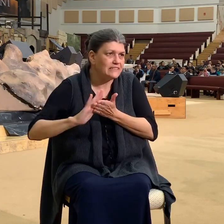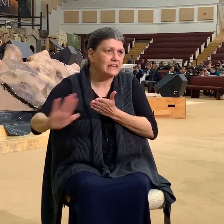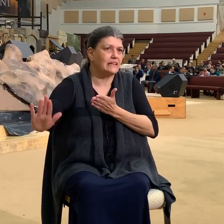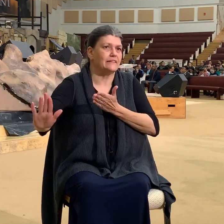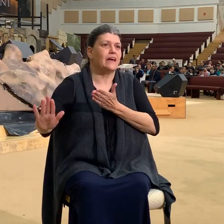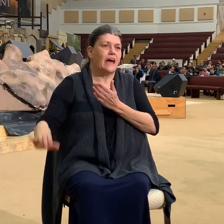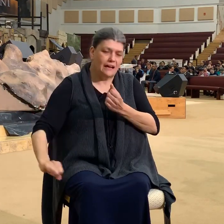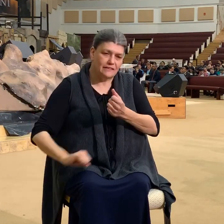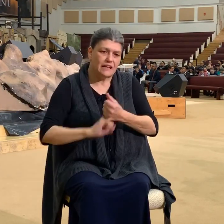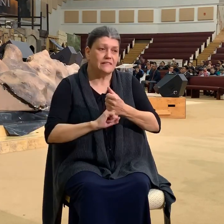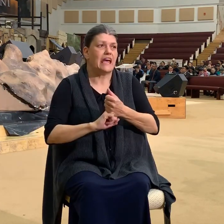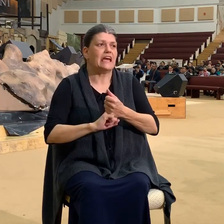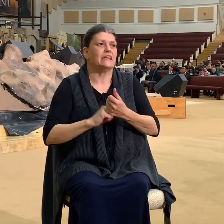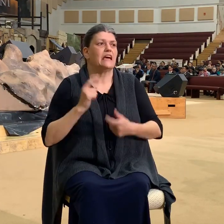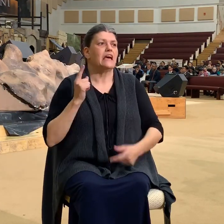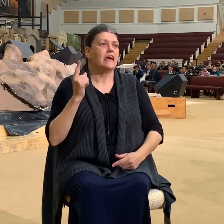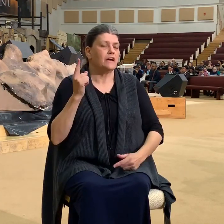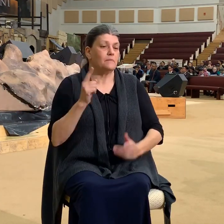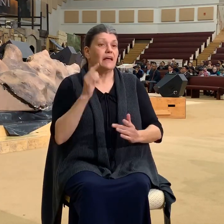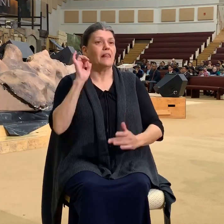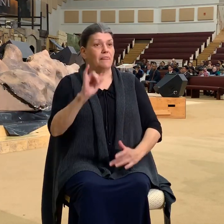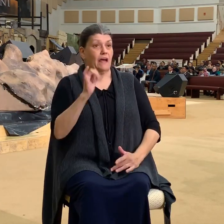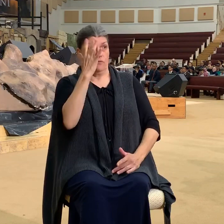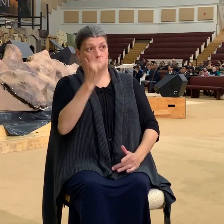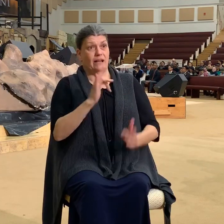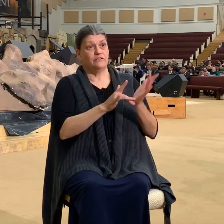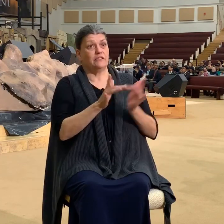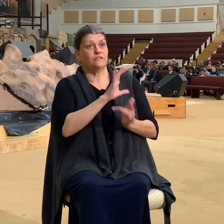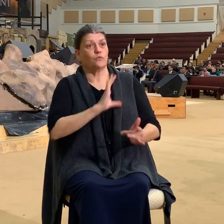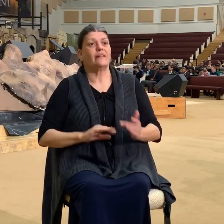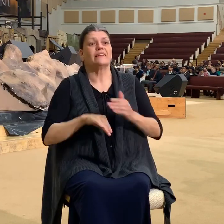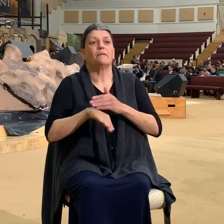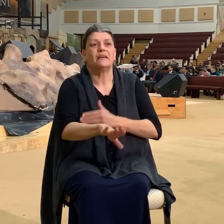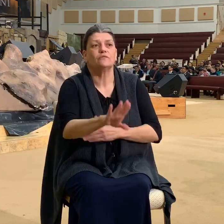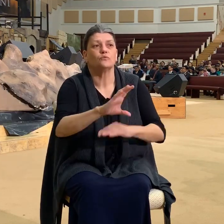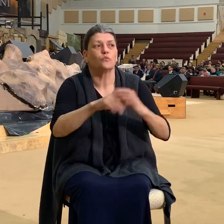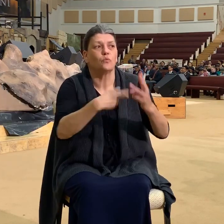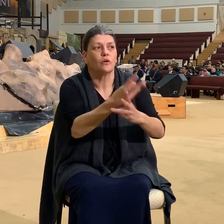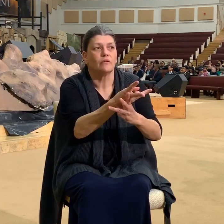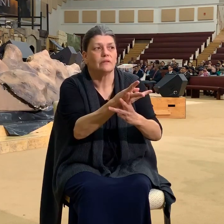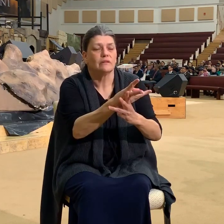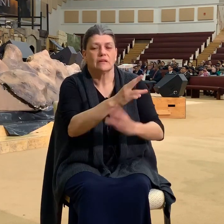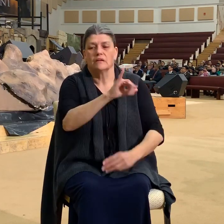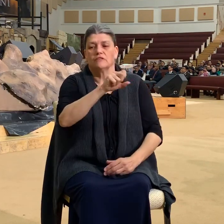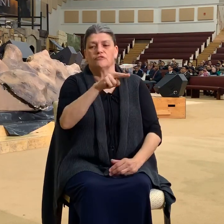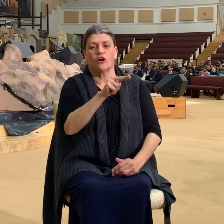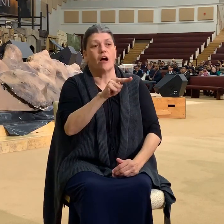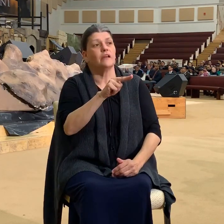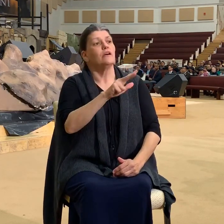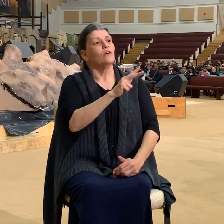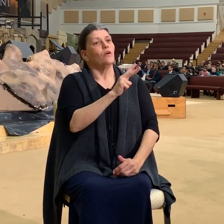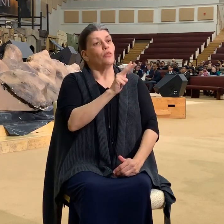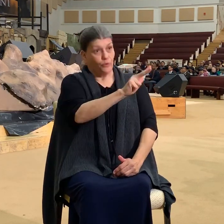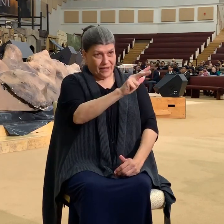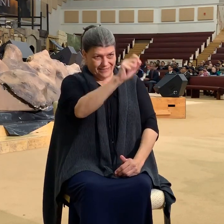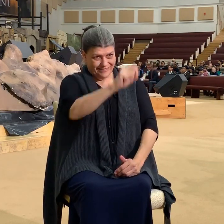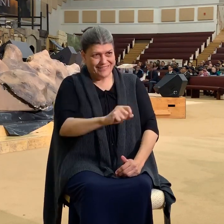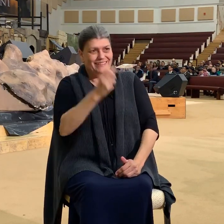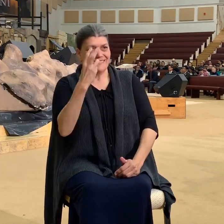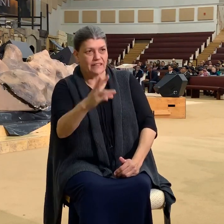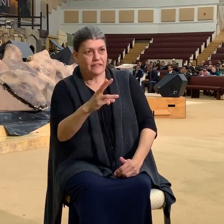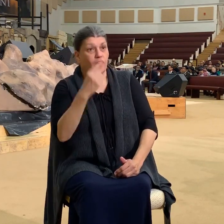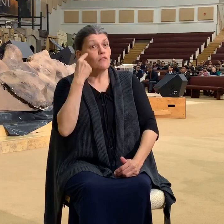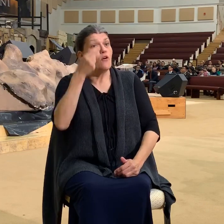why Jesus Christ came into this world. John 3:16 says, "For God so loved the